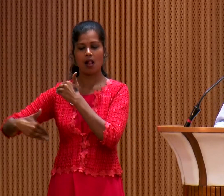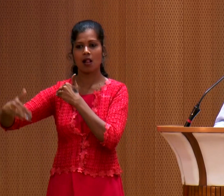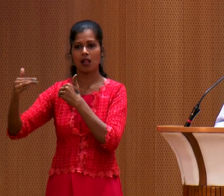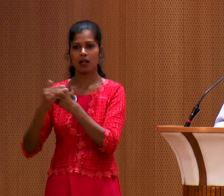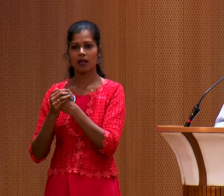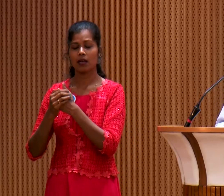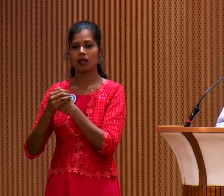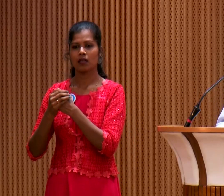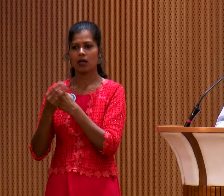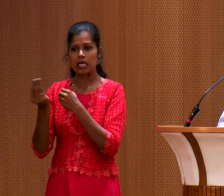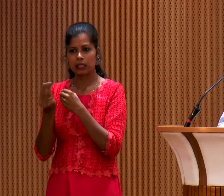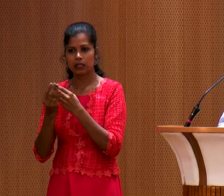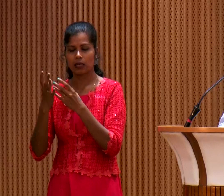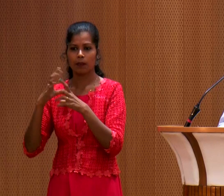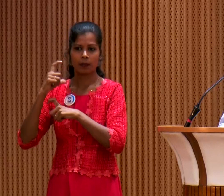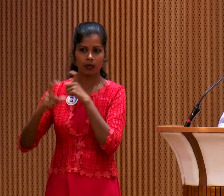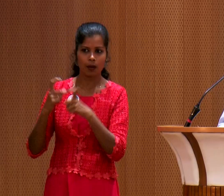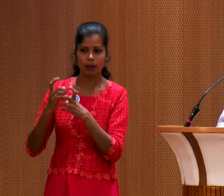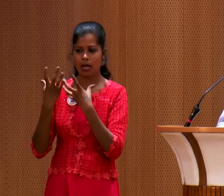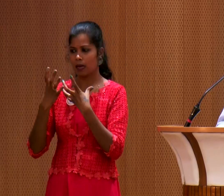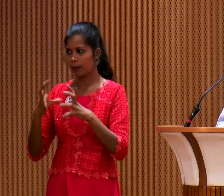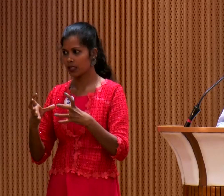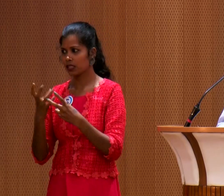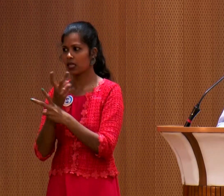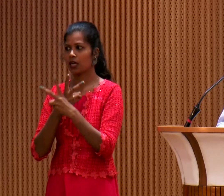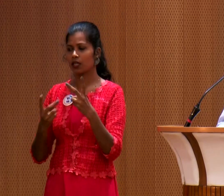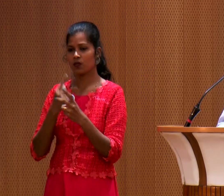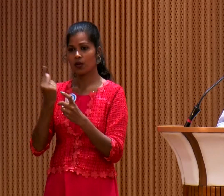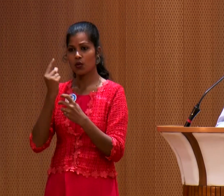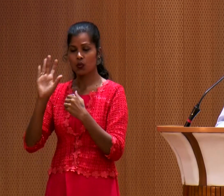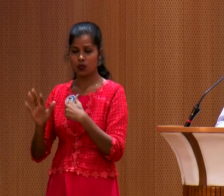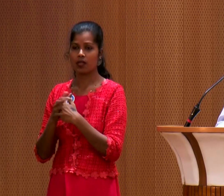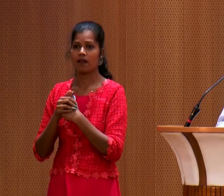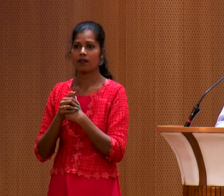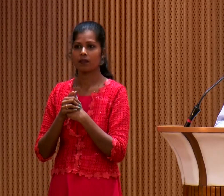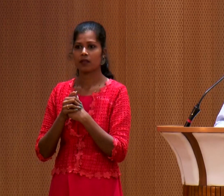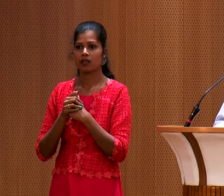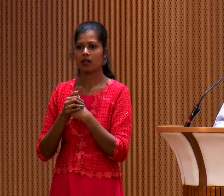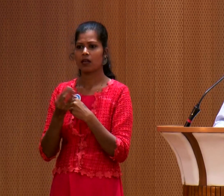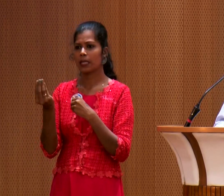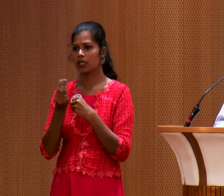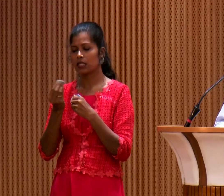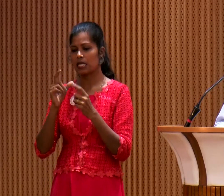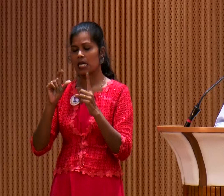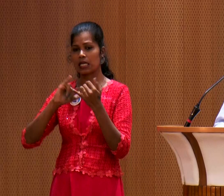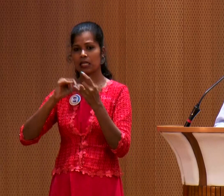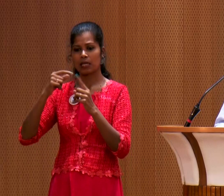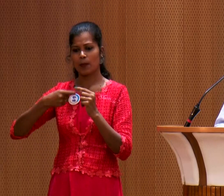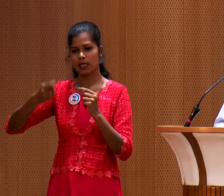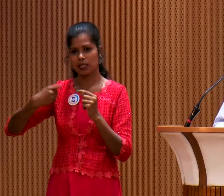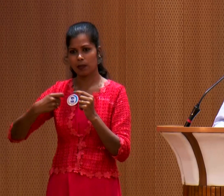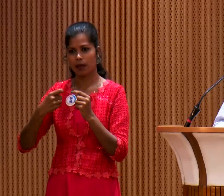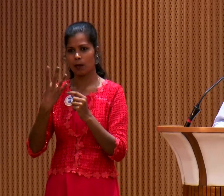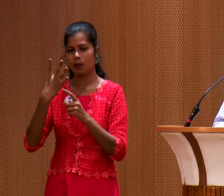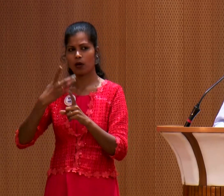machinery manufacturers came up with machines where each spinning head could produce 4 to 5